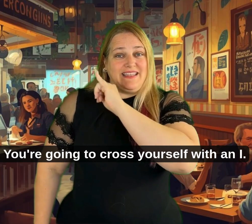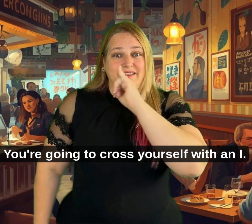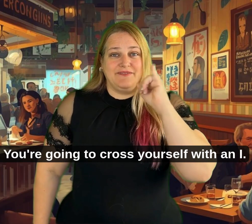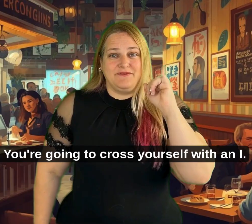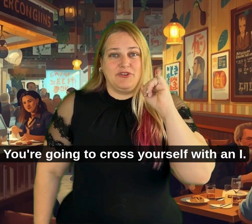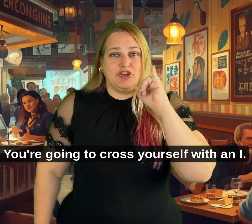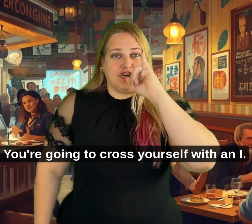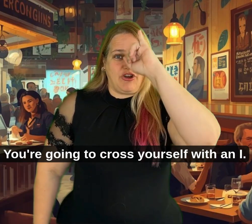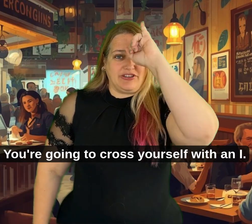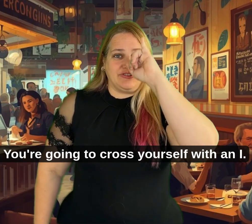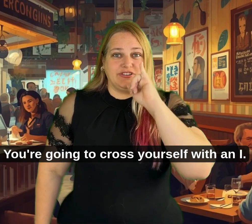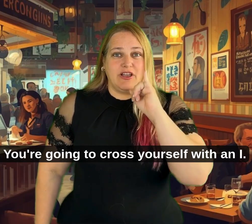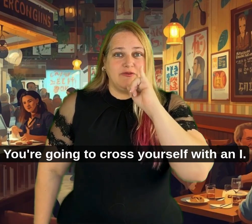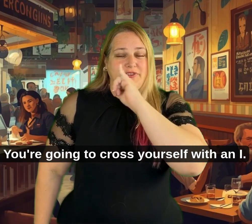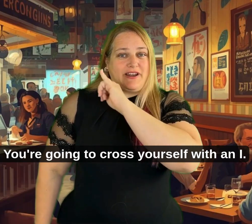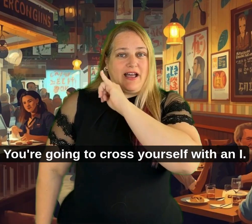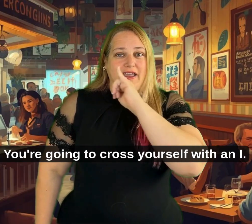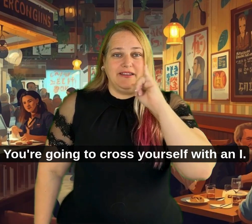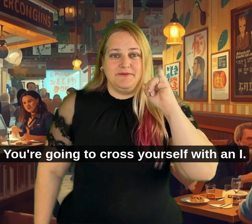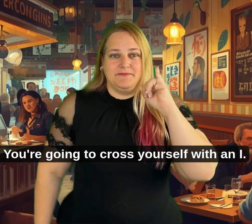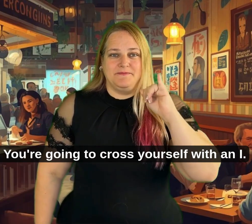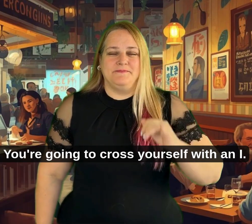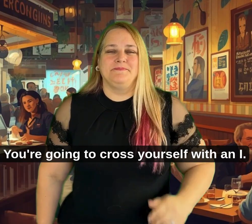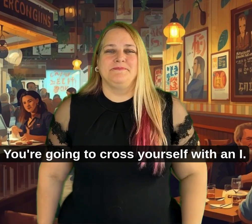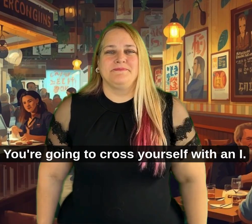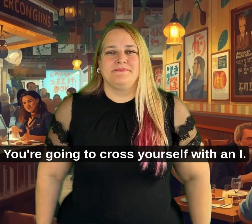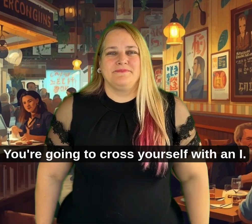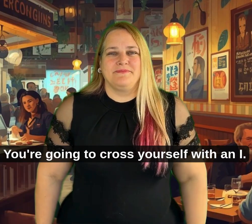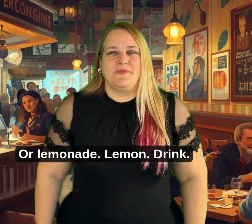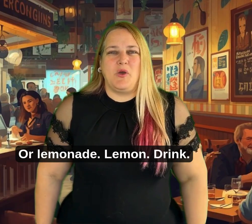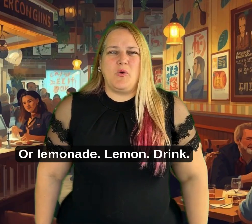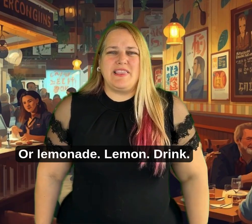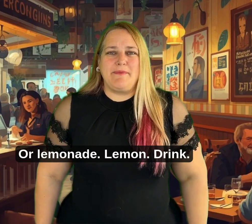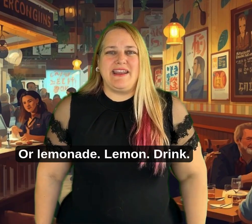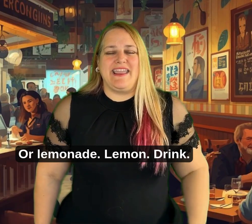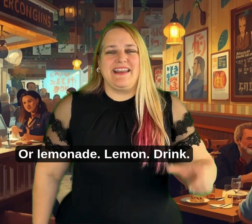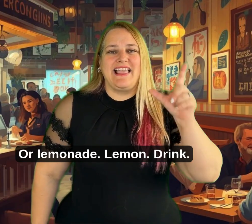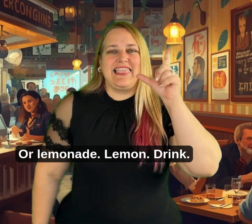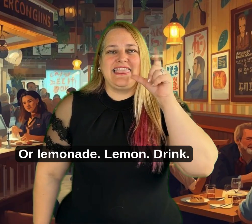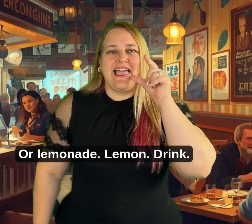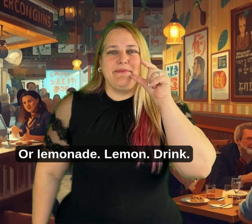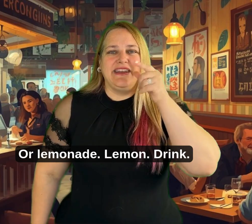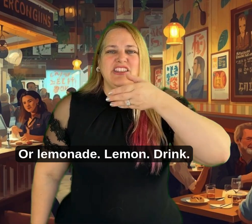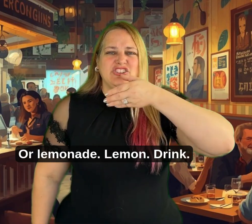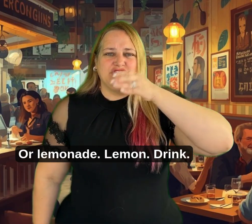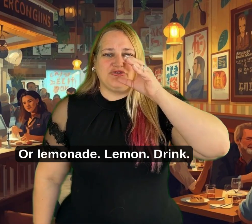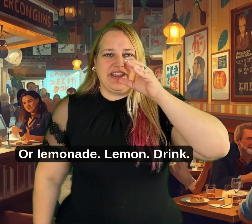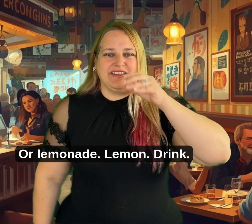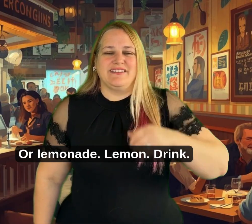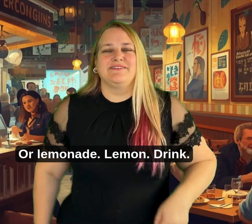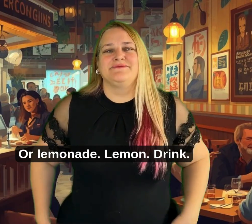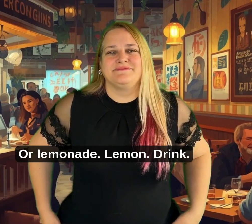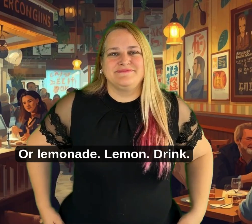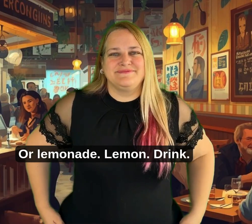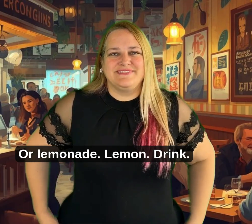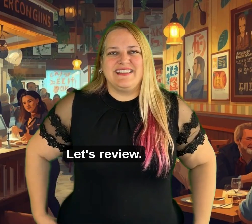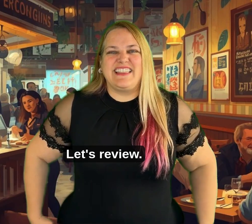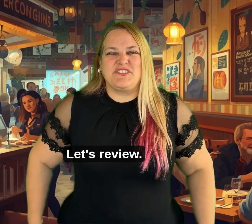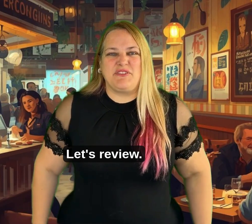Pepsi, you're going to cross yourself with an I, or lemonade, lemon drink. Let's